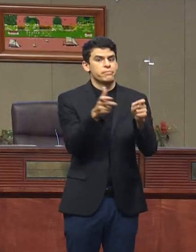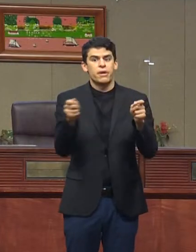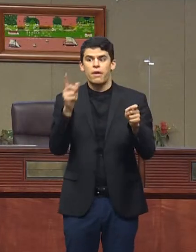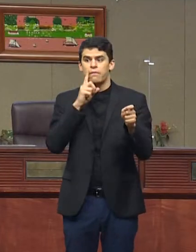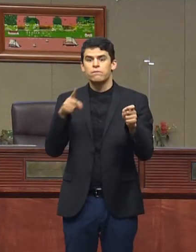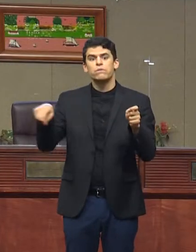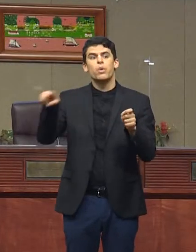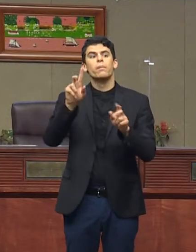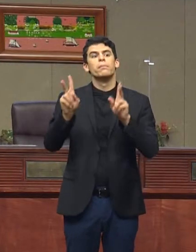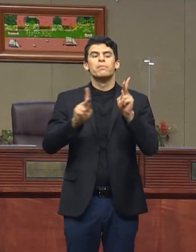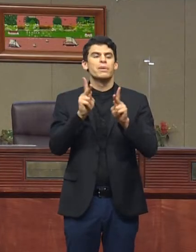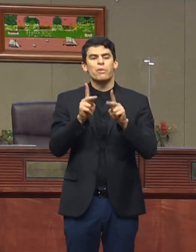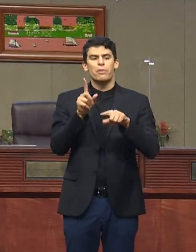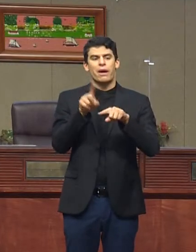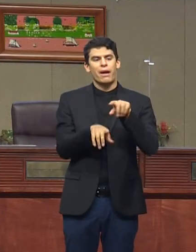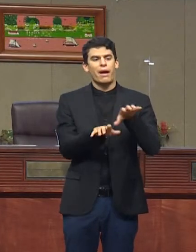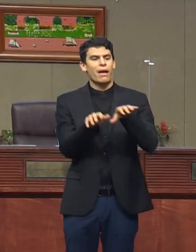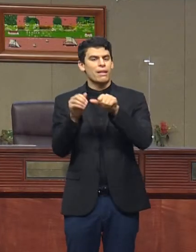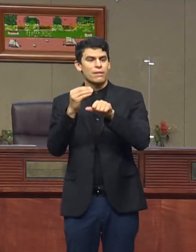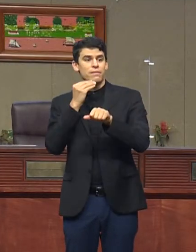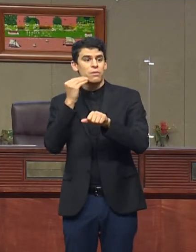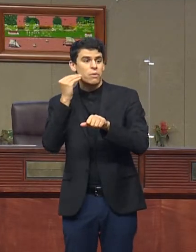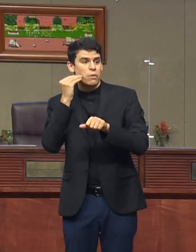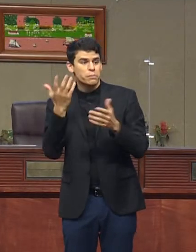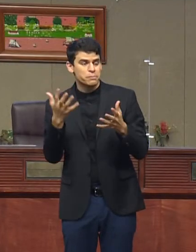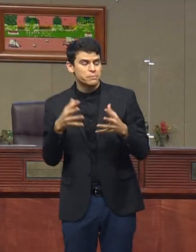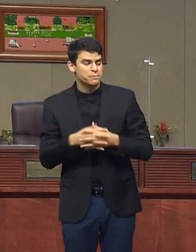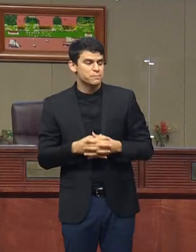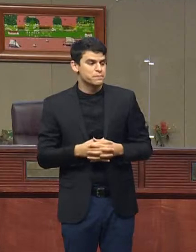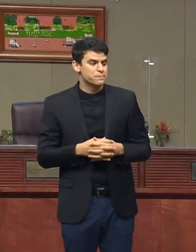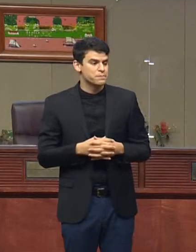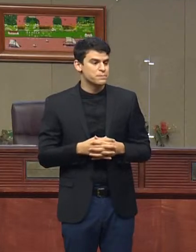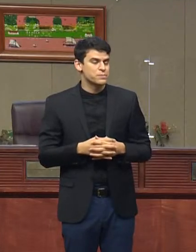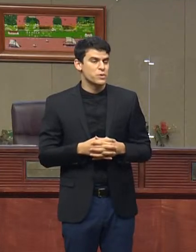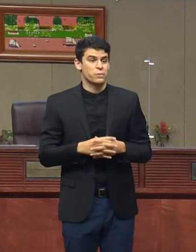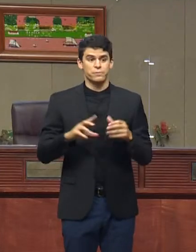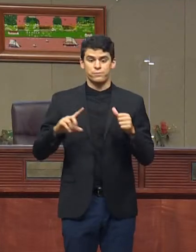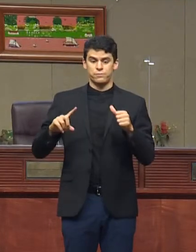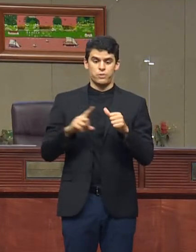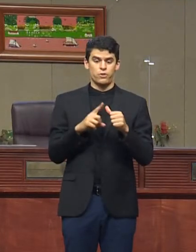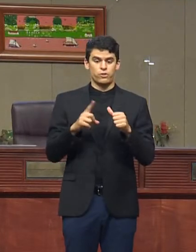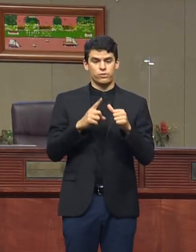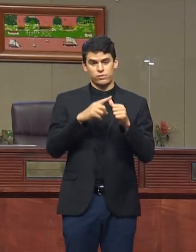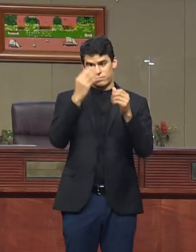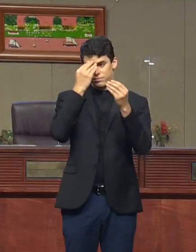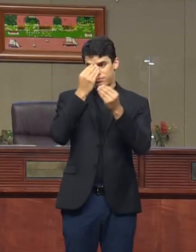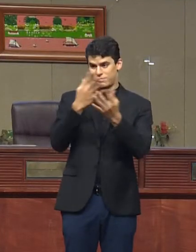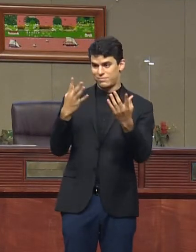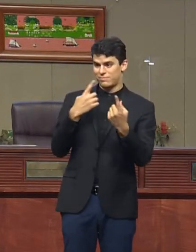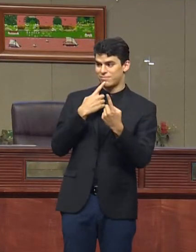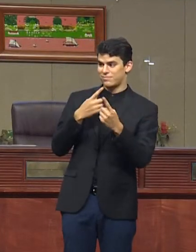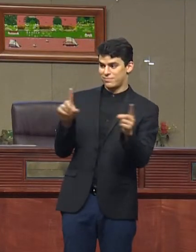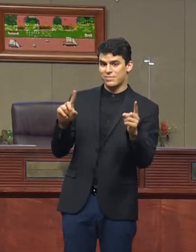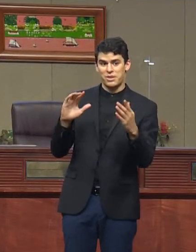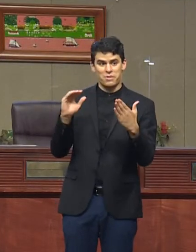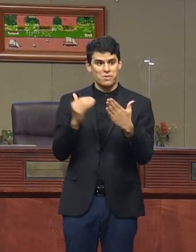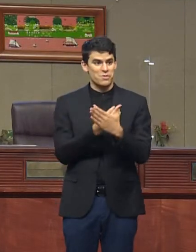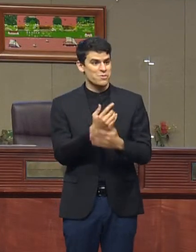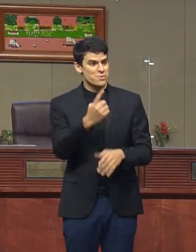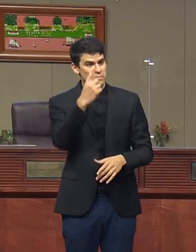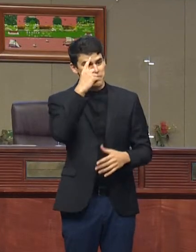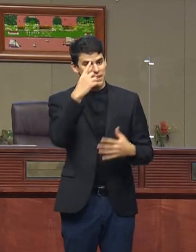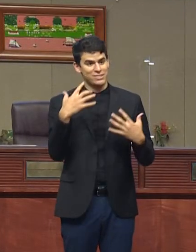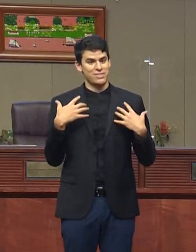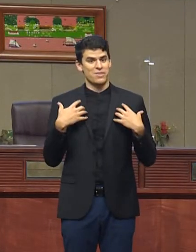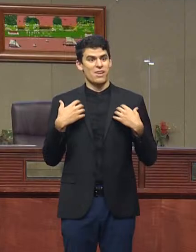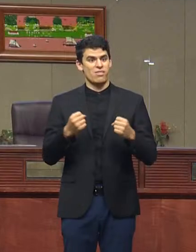individuals. And so with that, let me just start by sharing the announcement about a new mental health